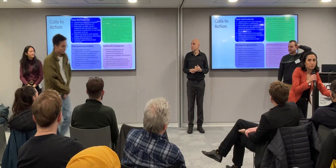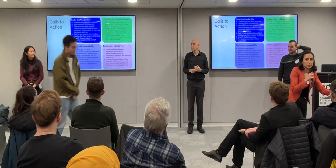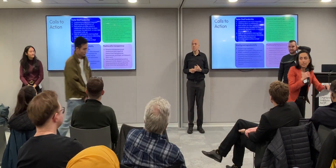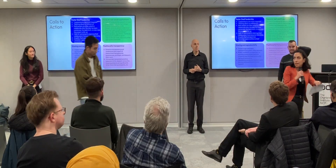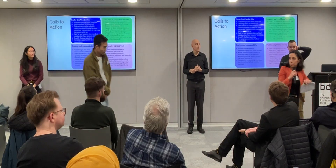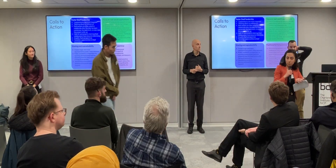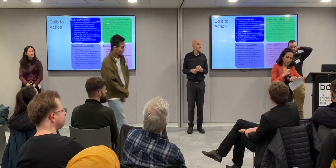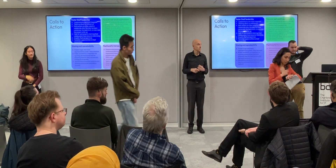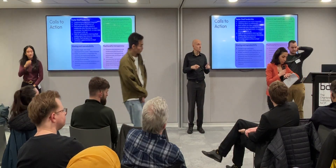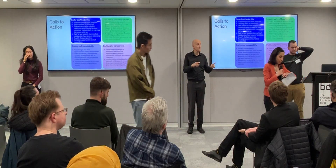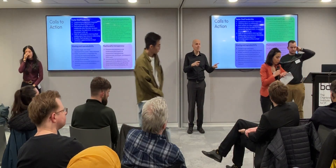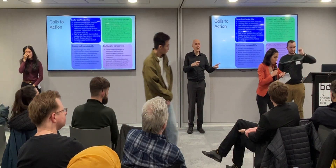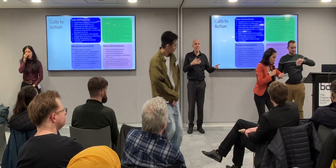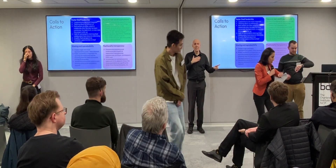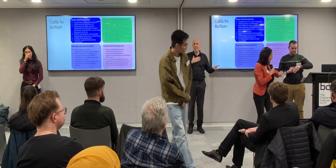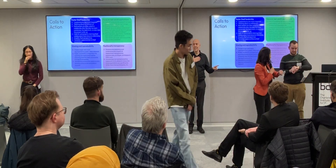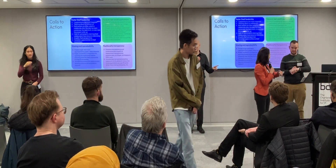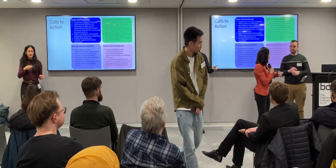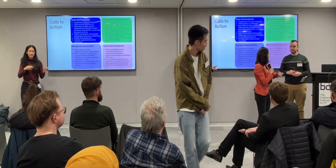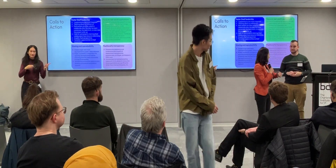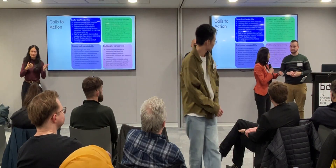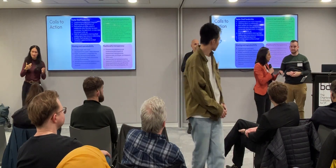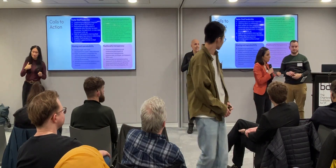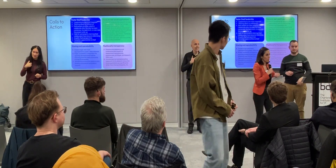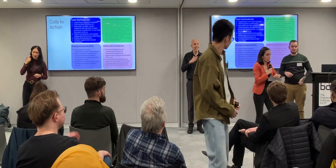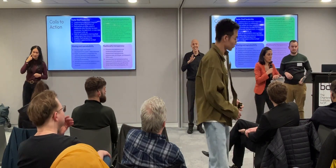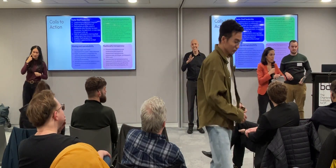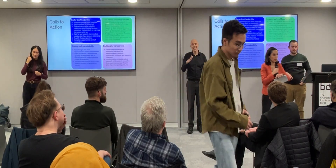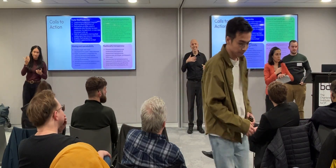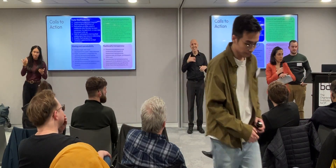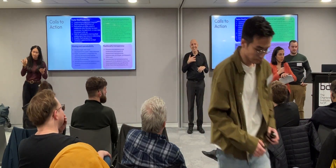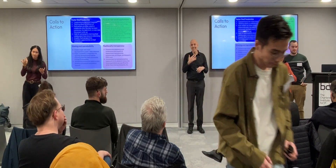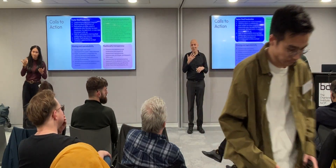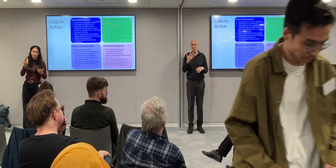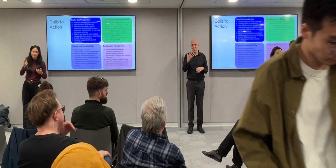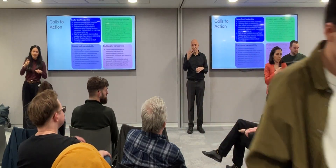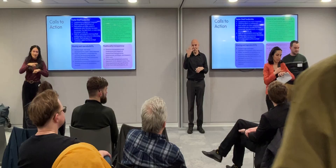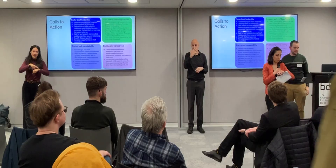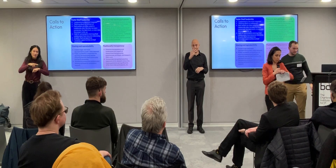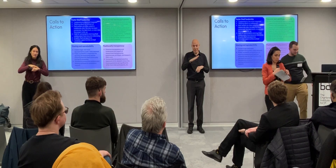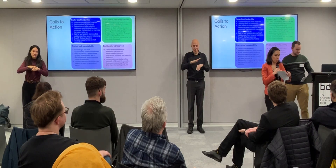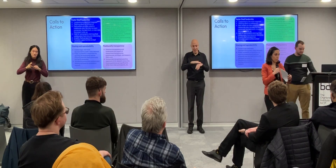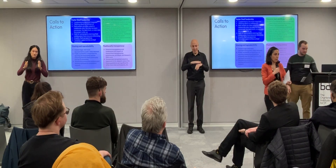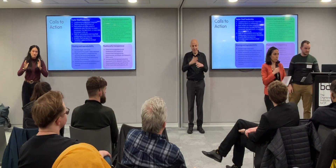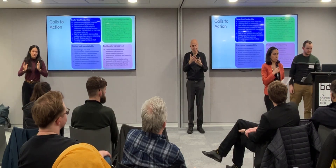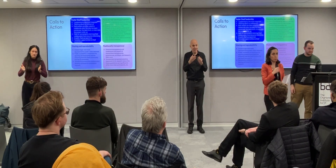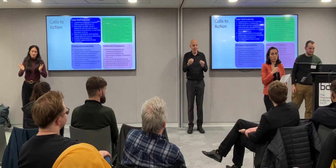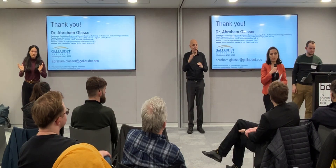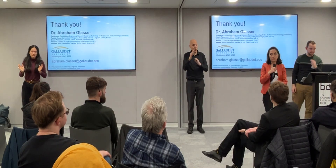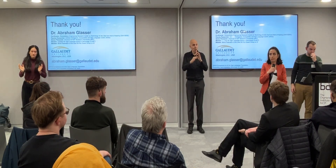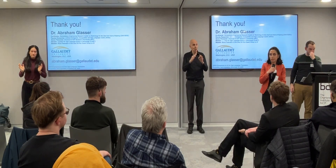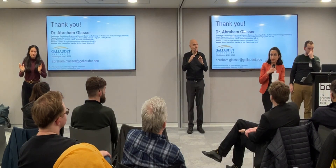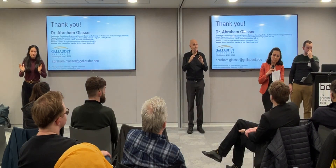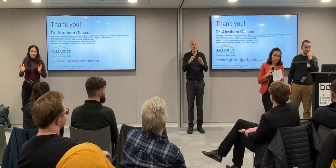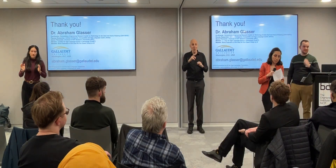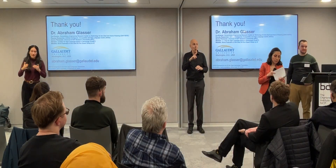Okay, I'm afraid we don't have enough time for another question because we have 5 more